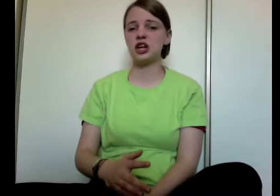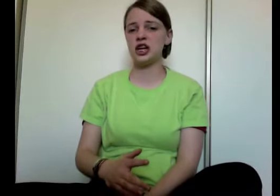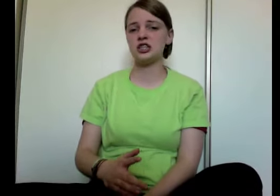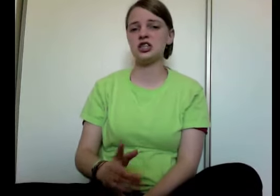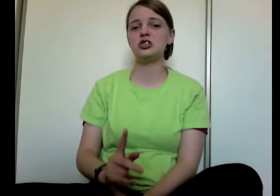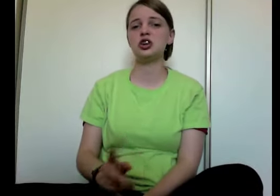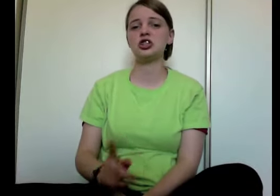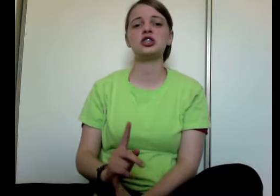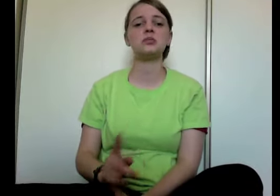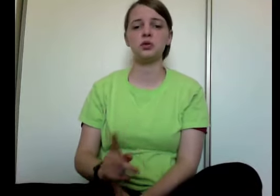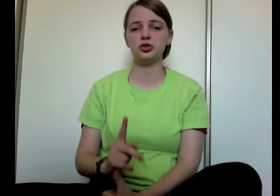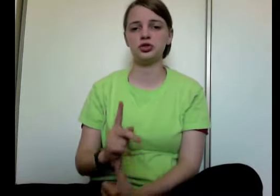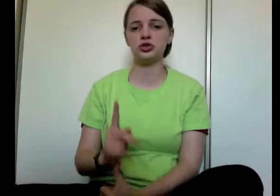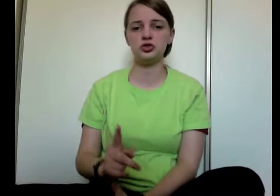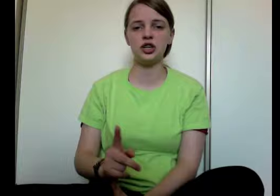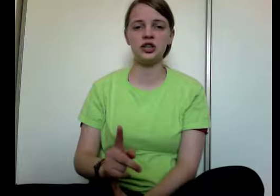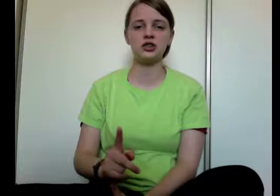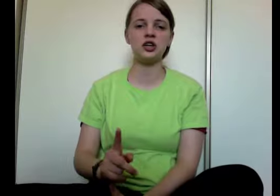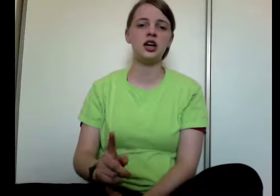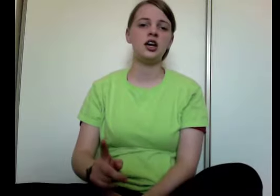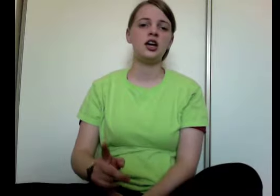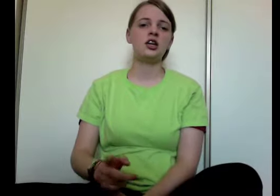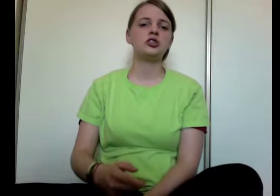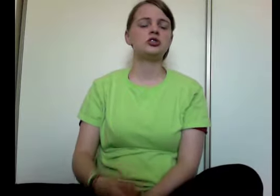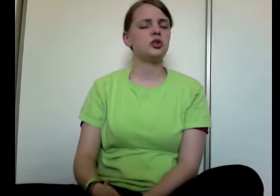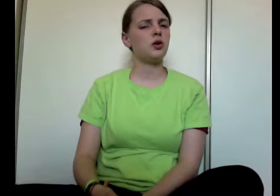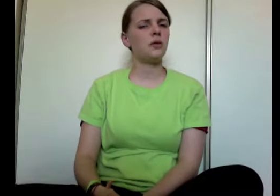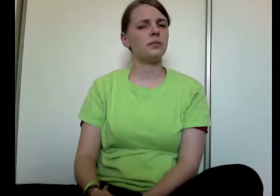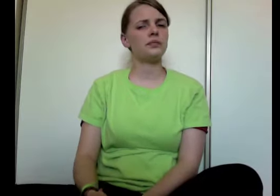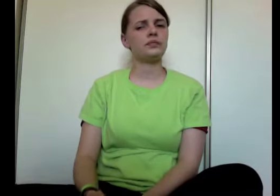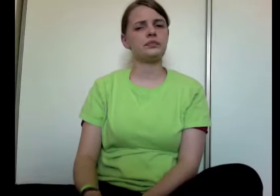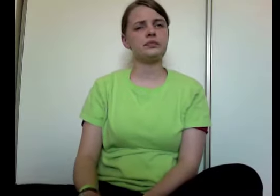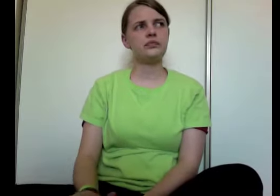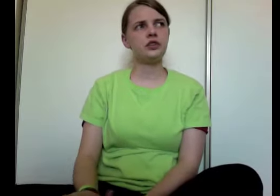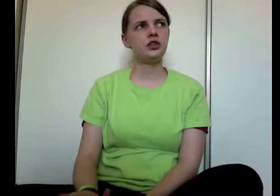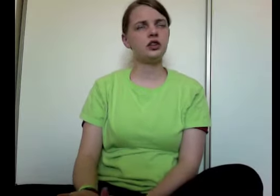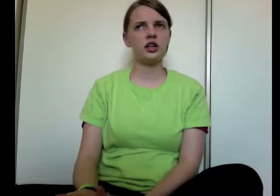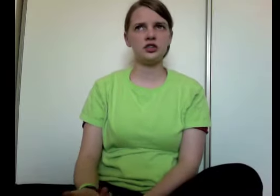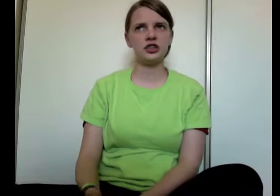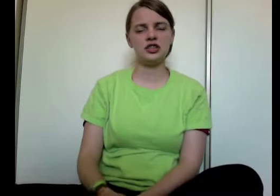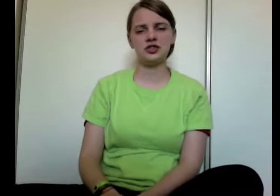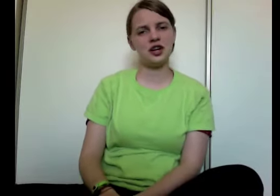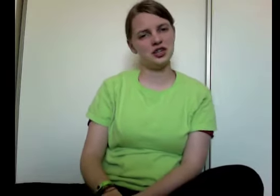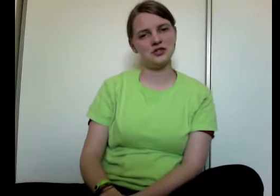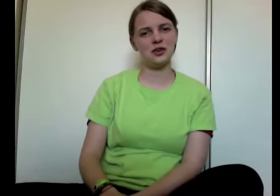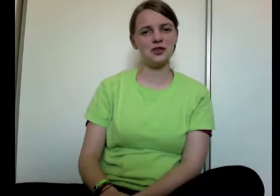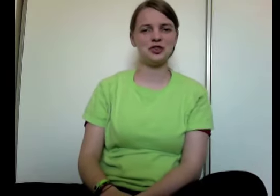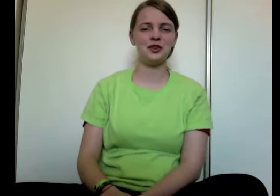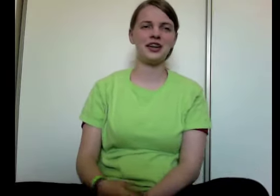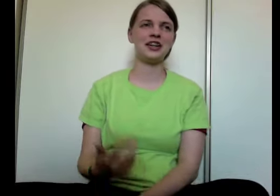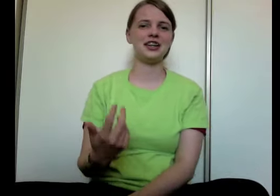hands and darkness pulls the strings. So lines like these are kind of difficult, so I kind of have